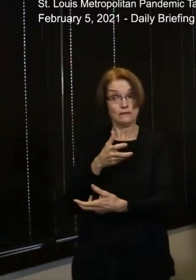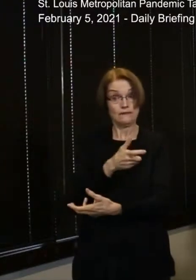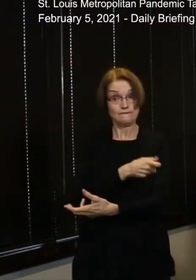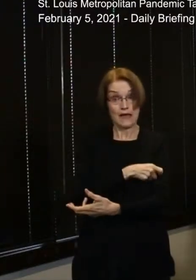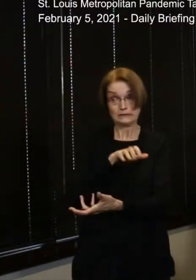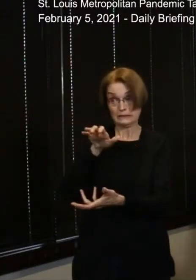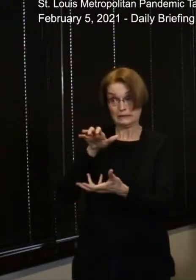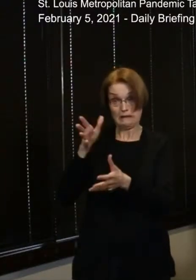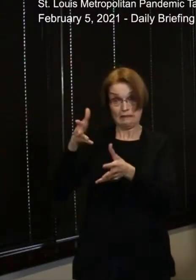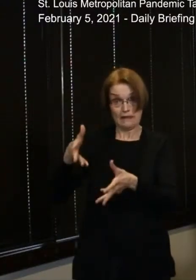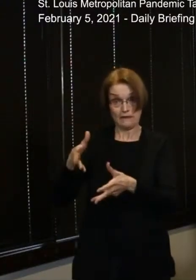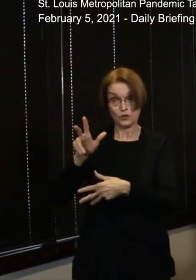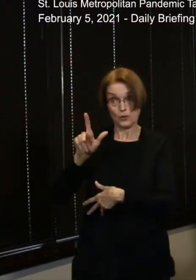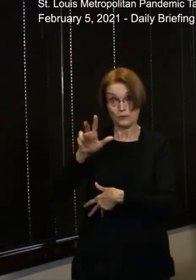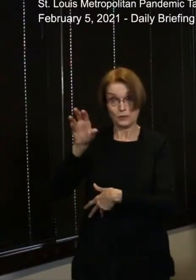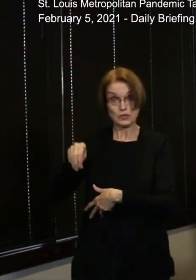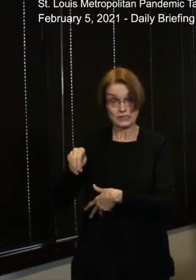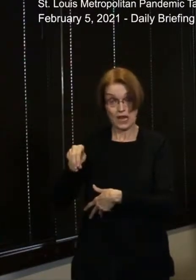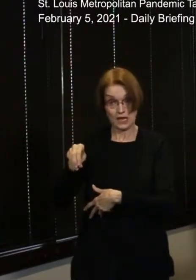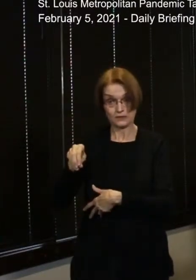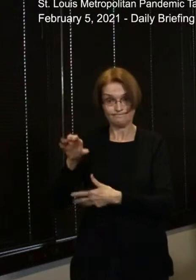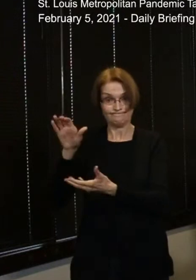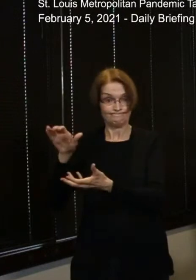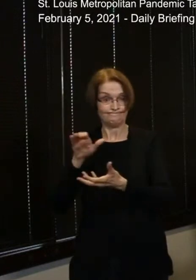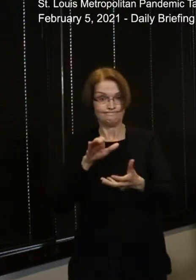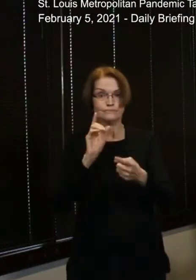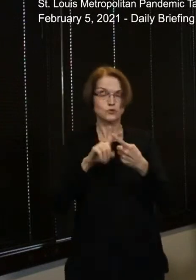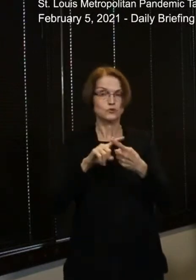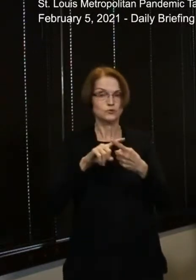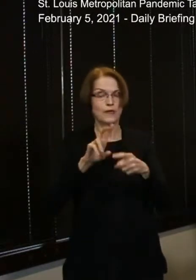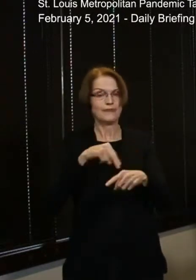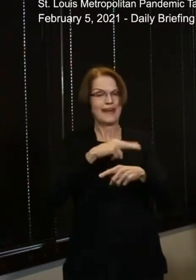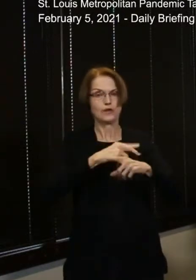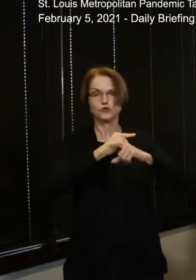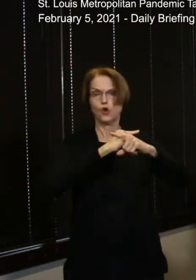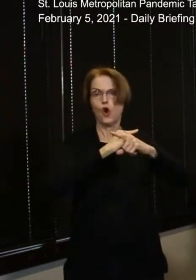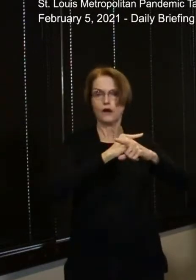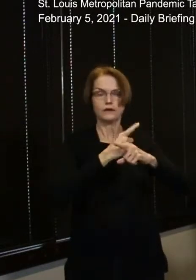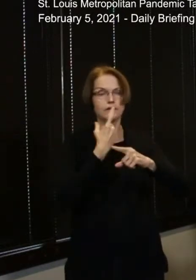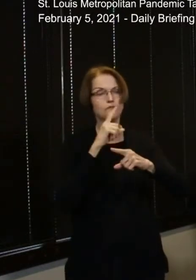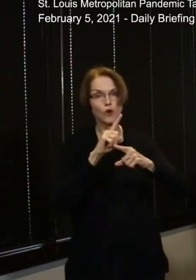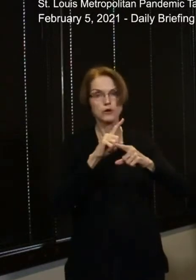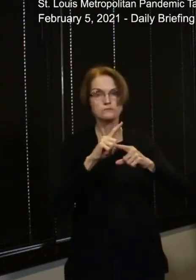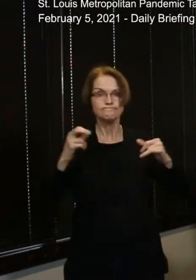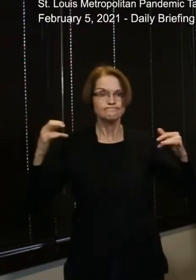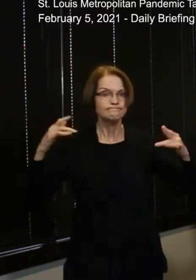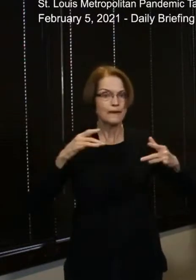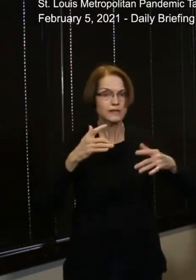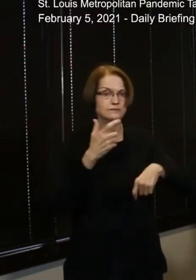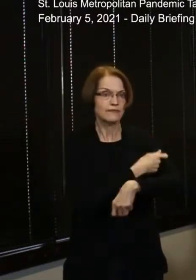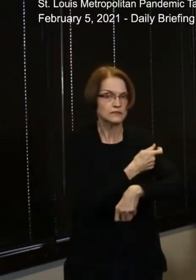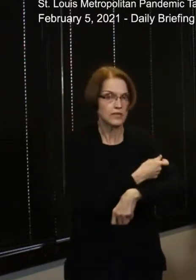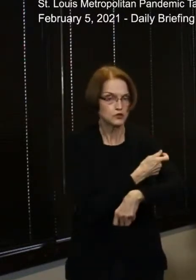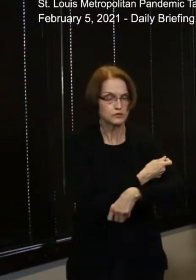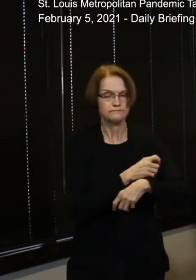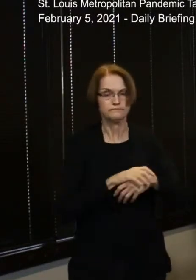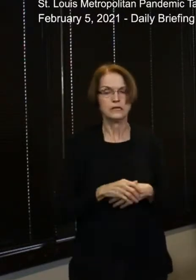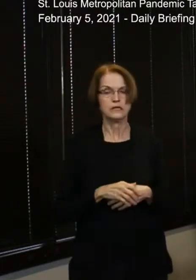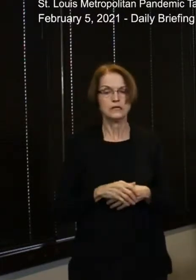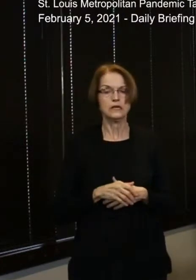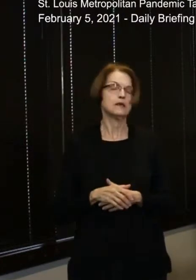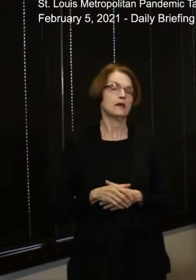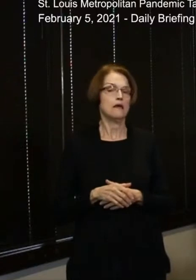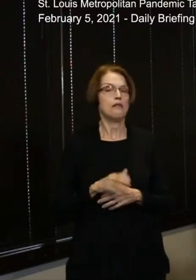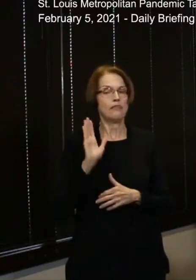then 23% of that is going to go to the National Guard to do mass vaccination events. The plan is to